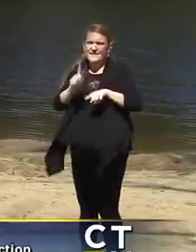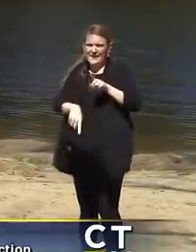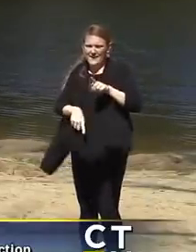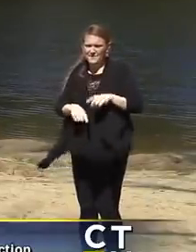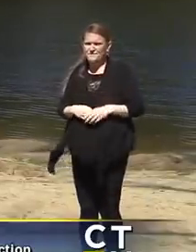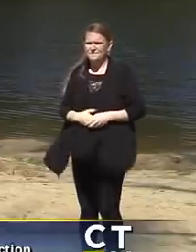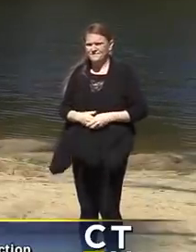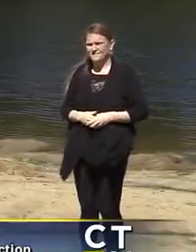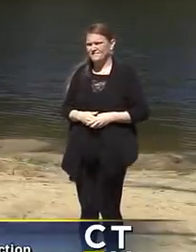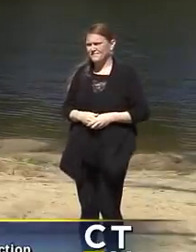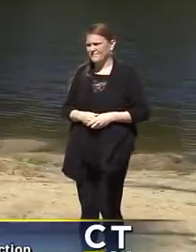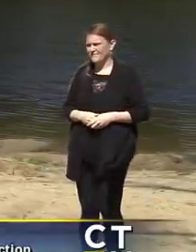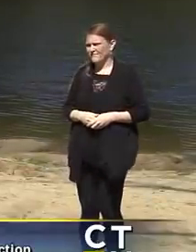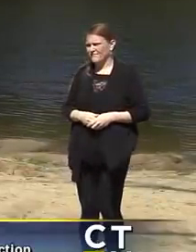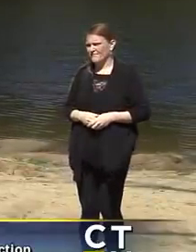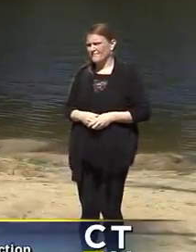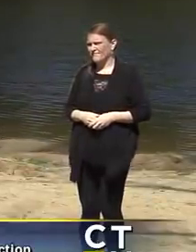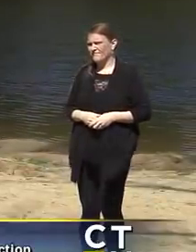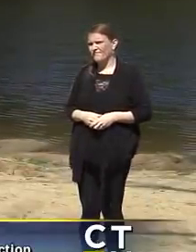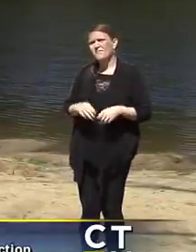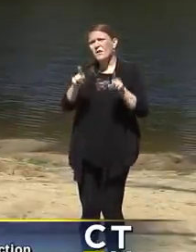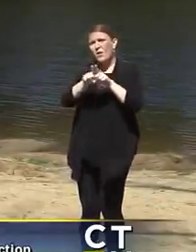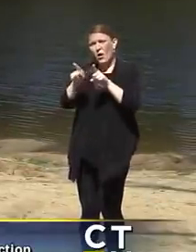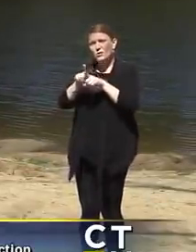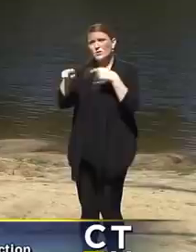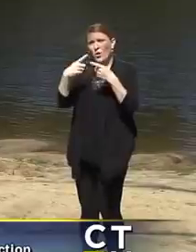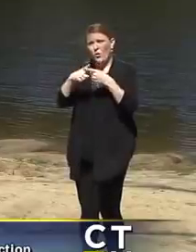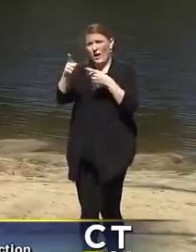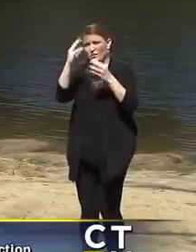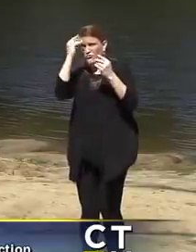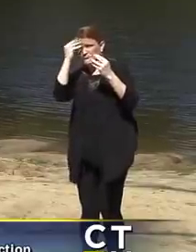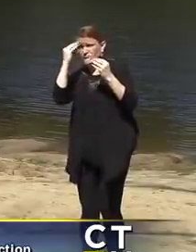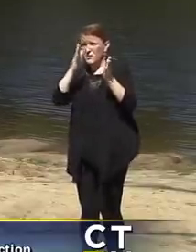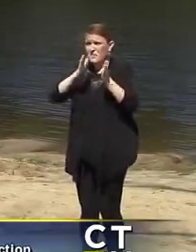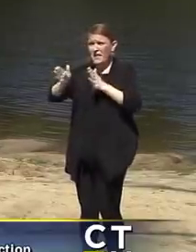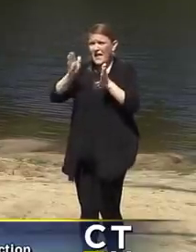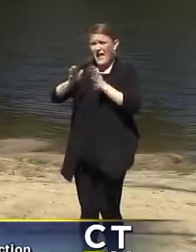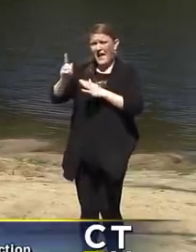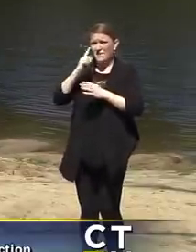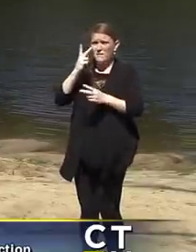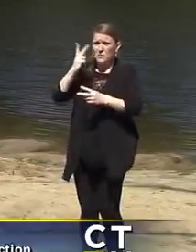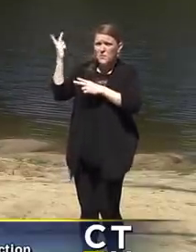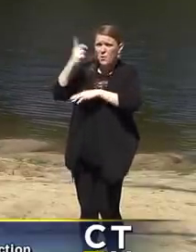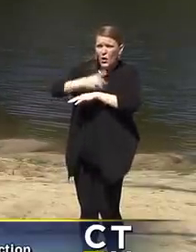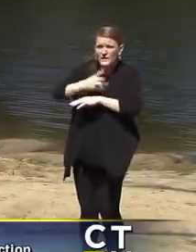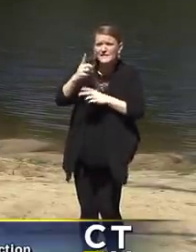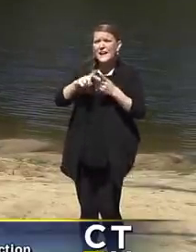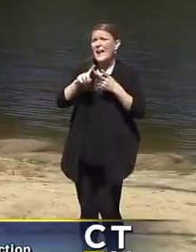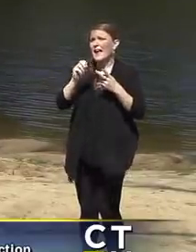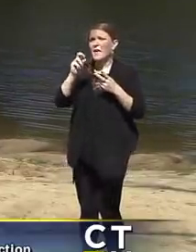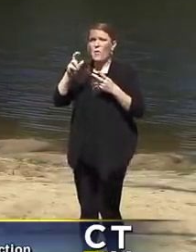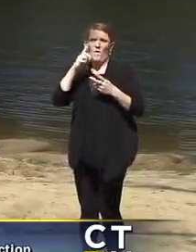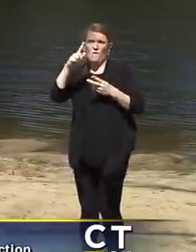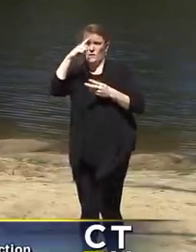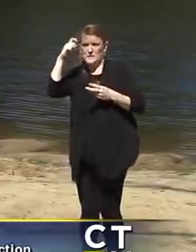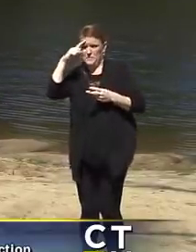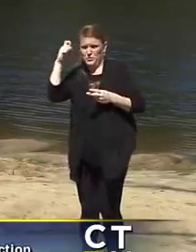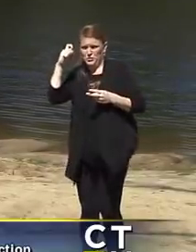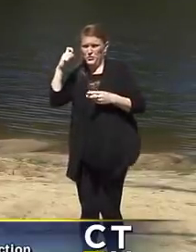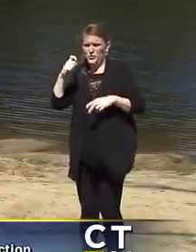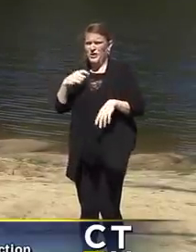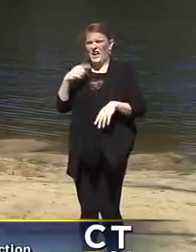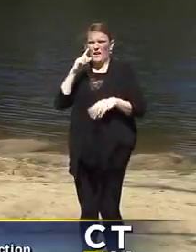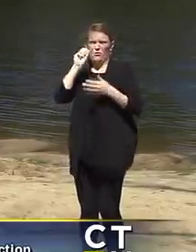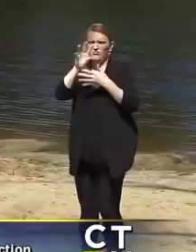key things for folks as you're planning heading into Memorial Day weekend or into the summer. Kind of like a top 10 list, if you